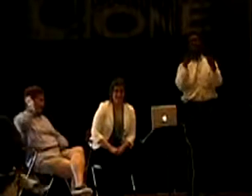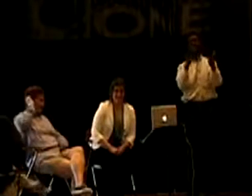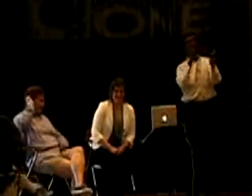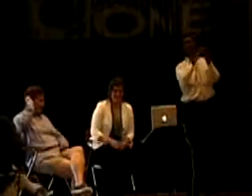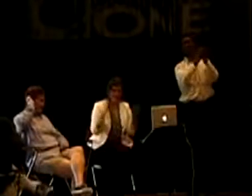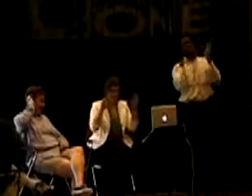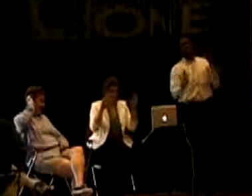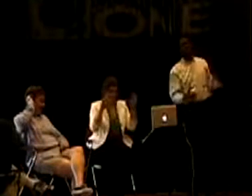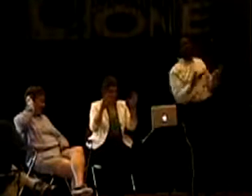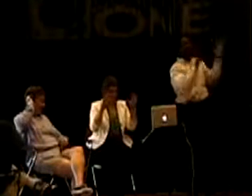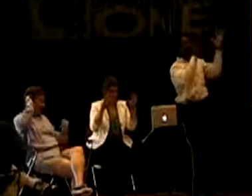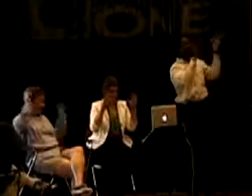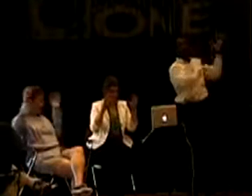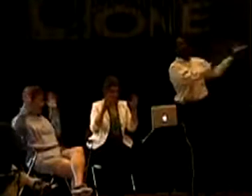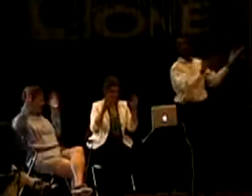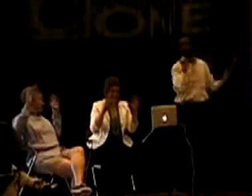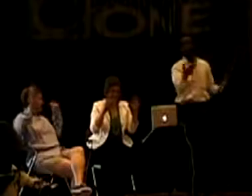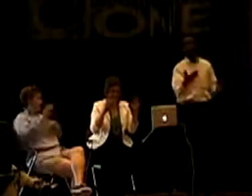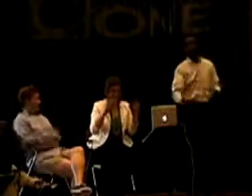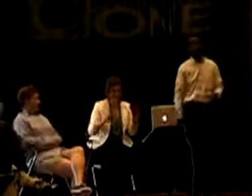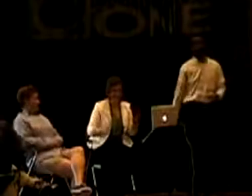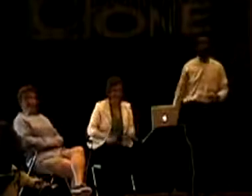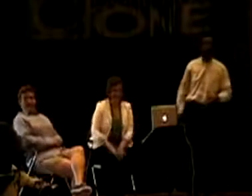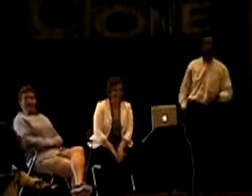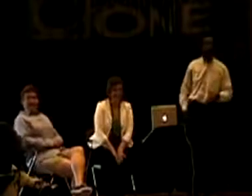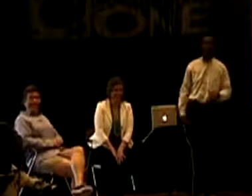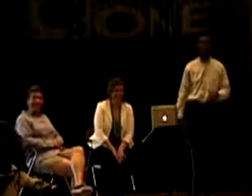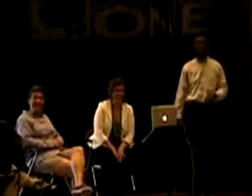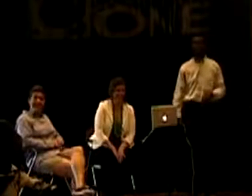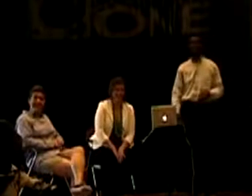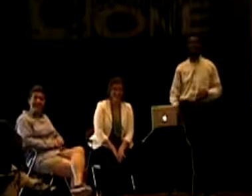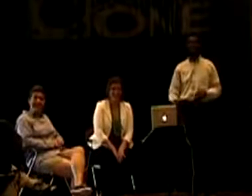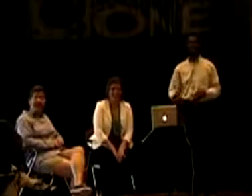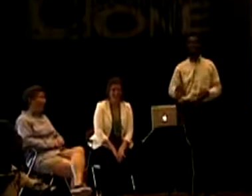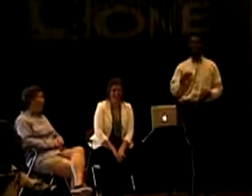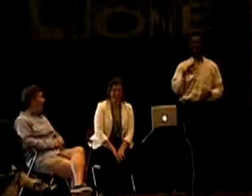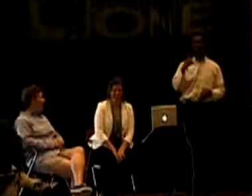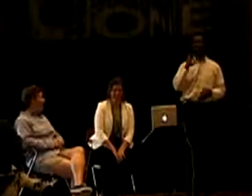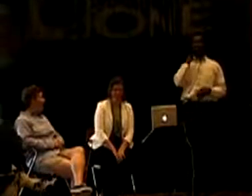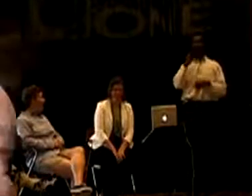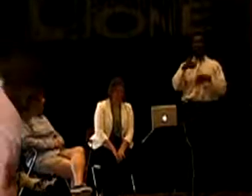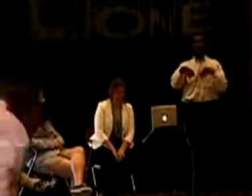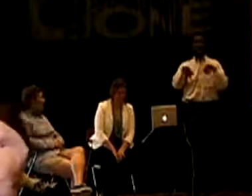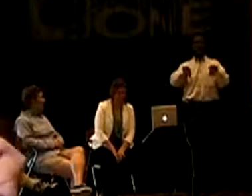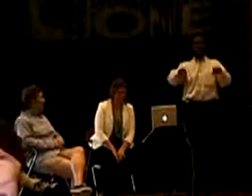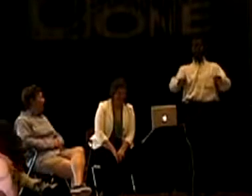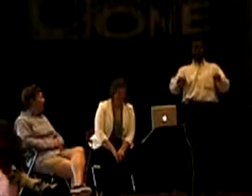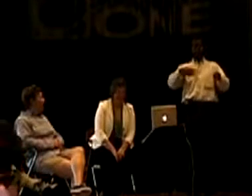And of course the author as well. Thank you. And I just sat down on the arm of my chair,